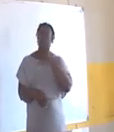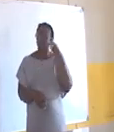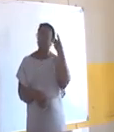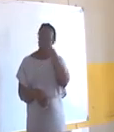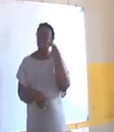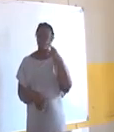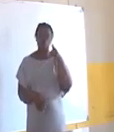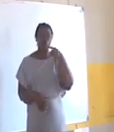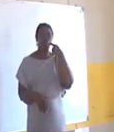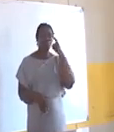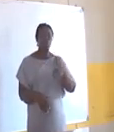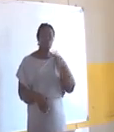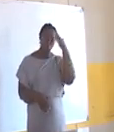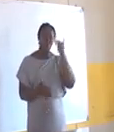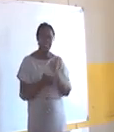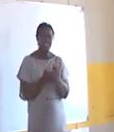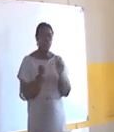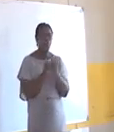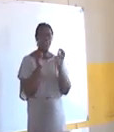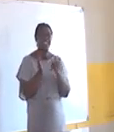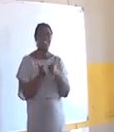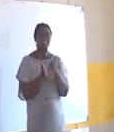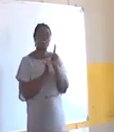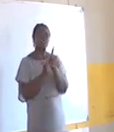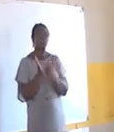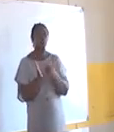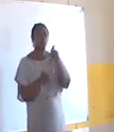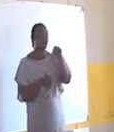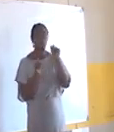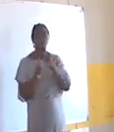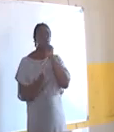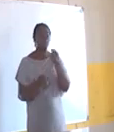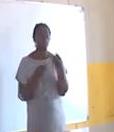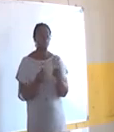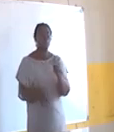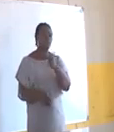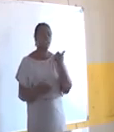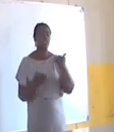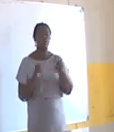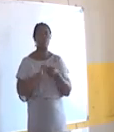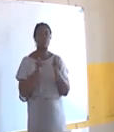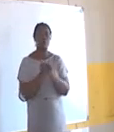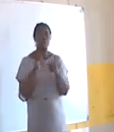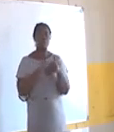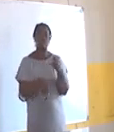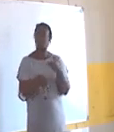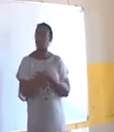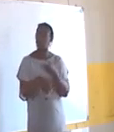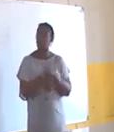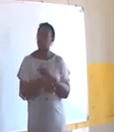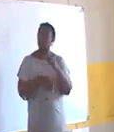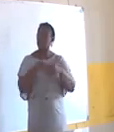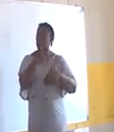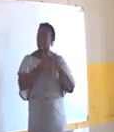that this formula, without it, you can't be able to solve any problem in arithmetic progression. So I